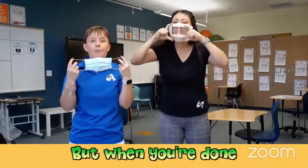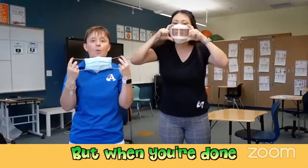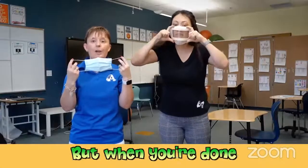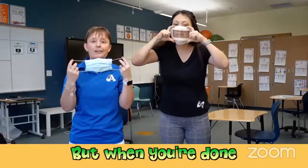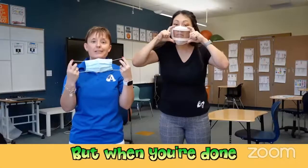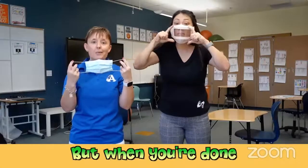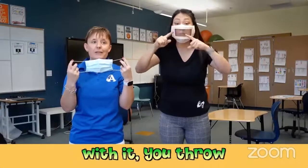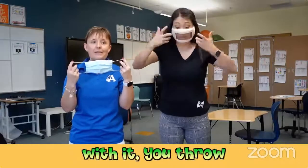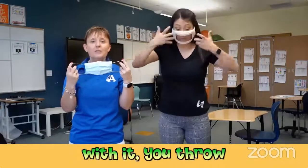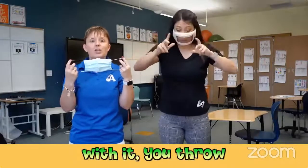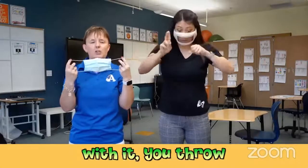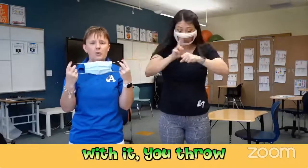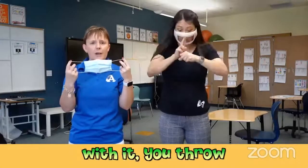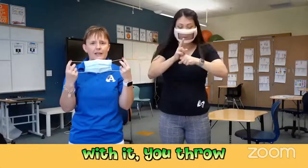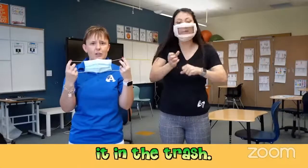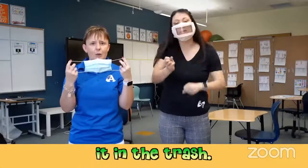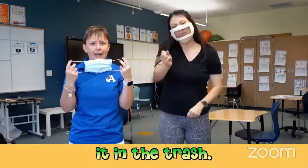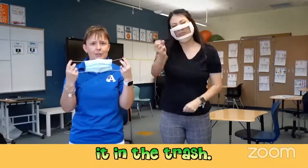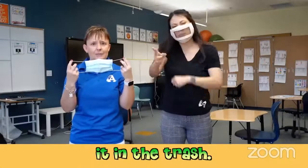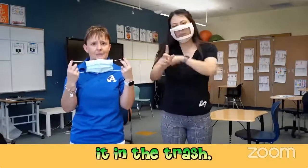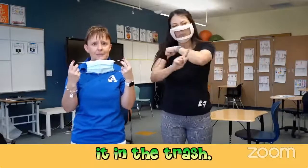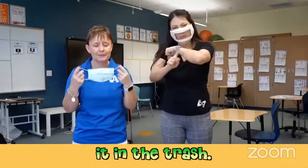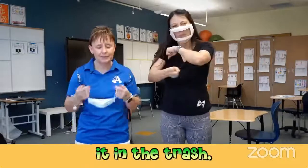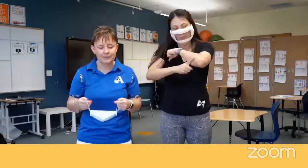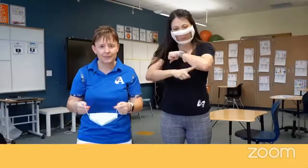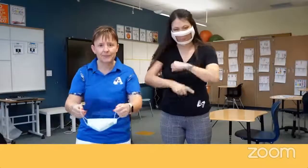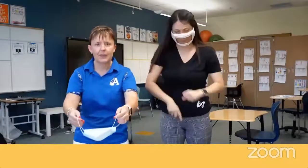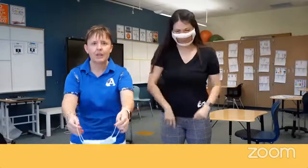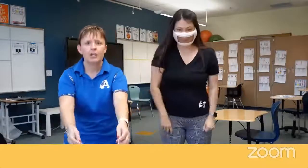nose. But when you're done with it, you throw it in the trash.